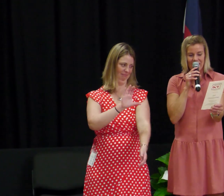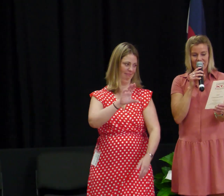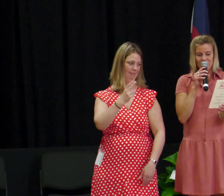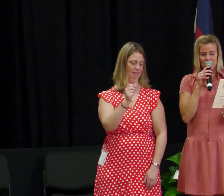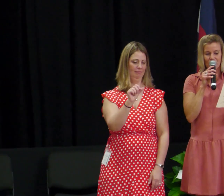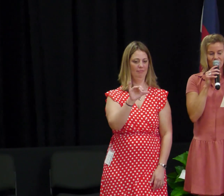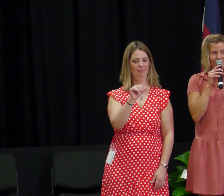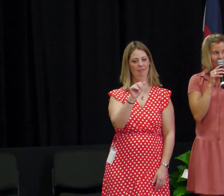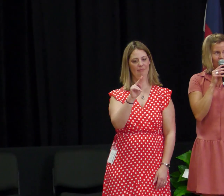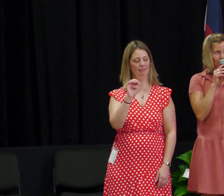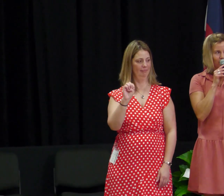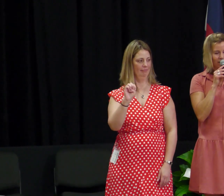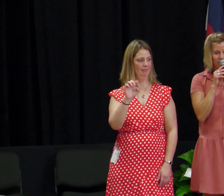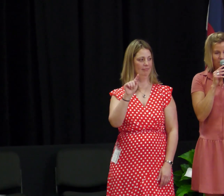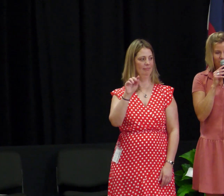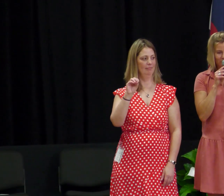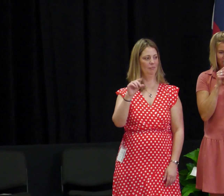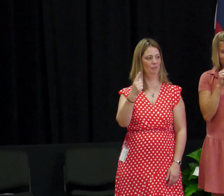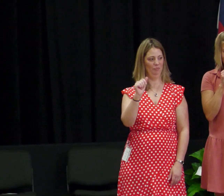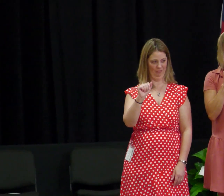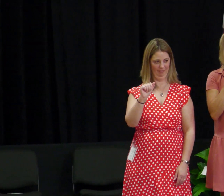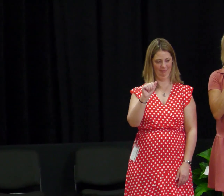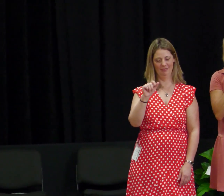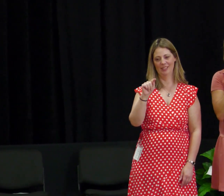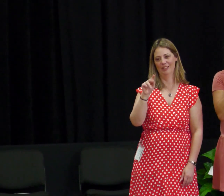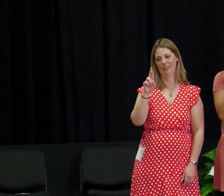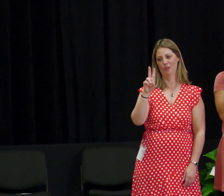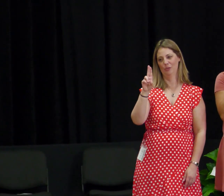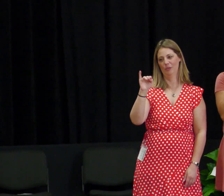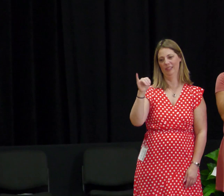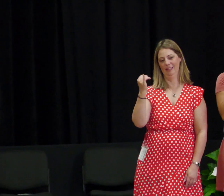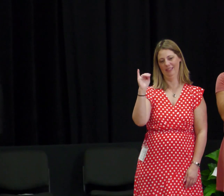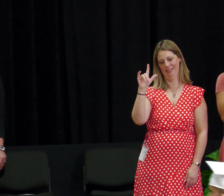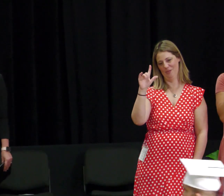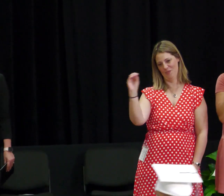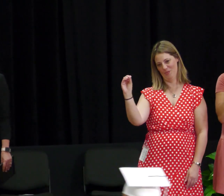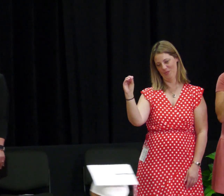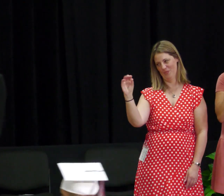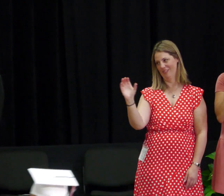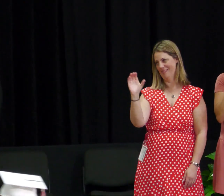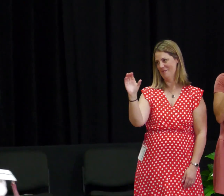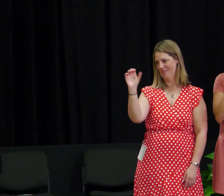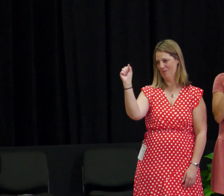Sheyenne Toga Trujillo Colorado Springs